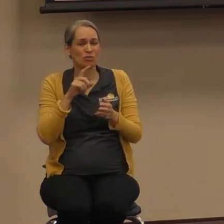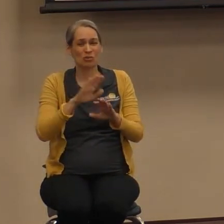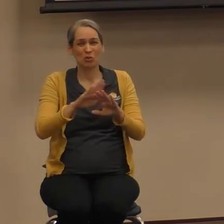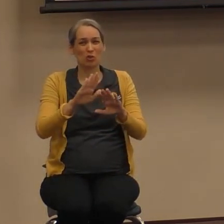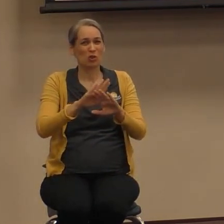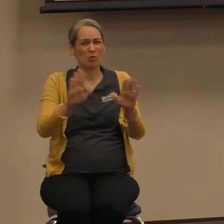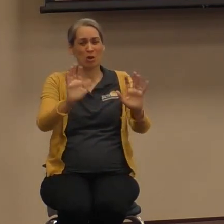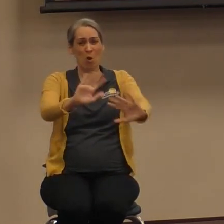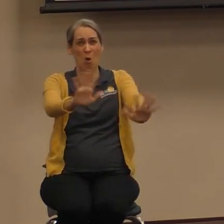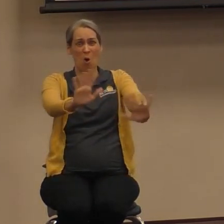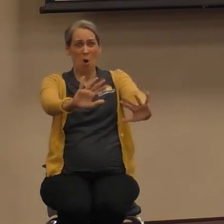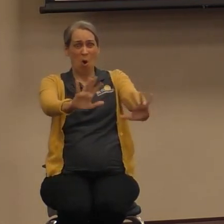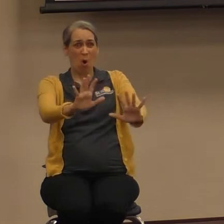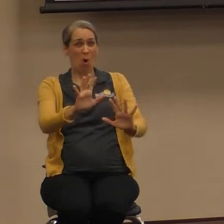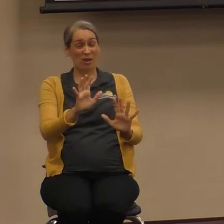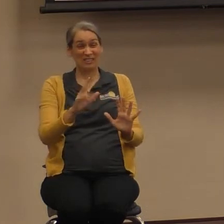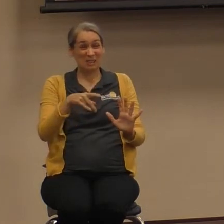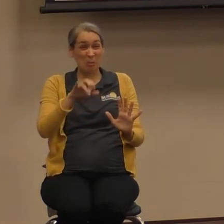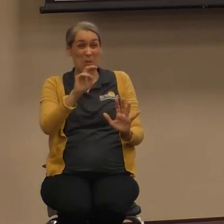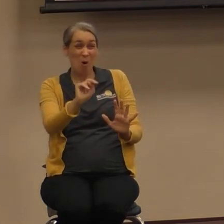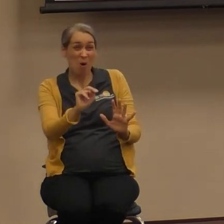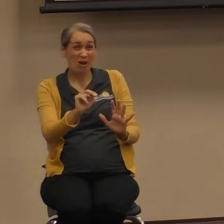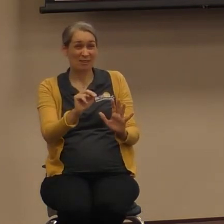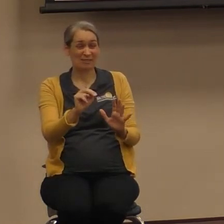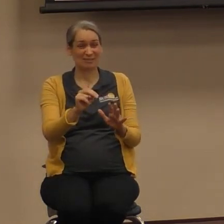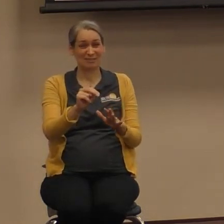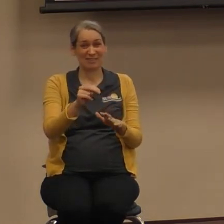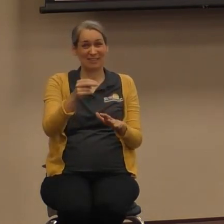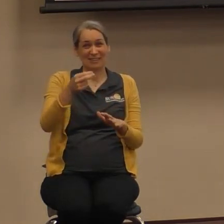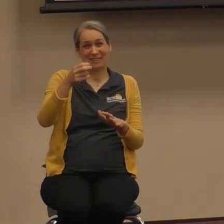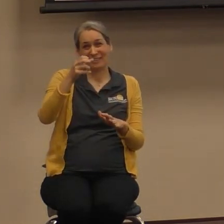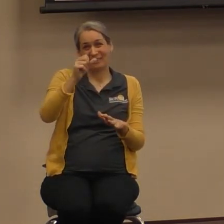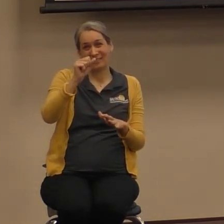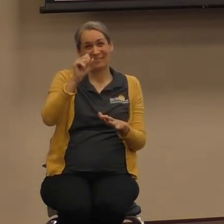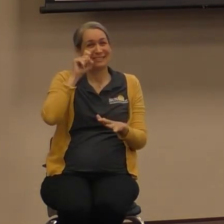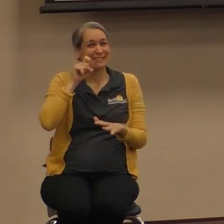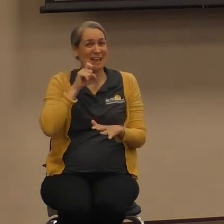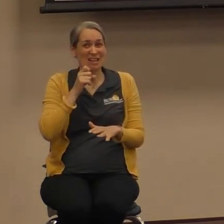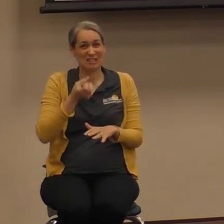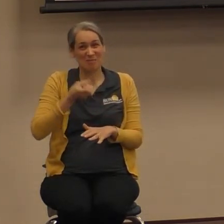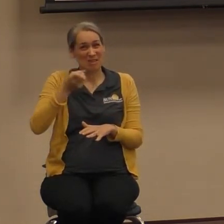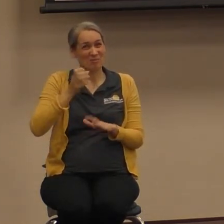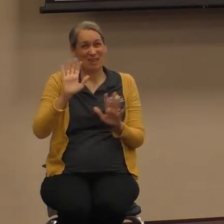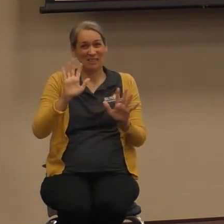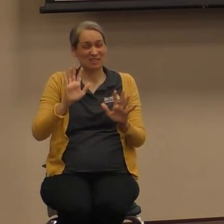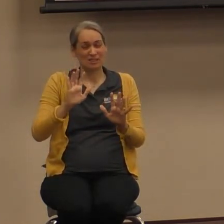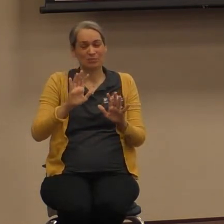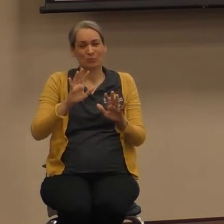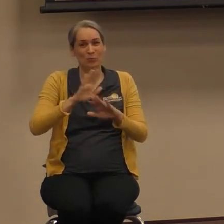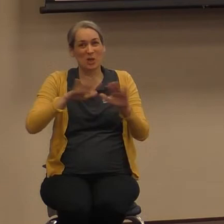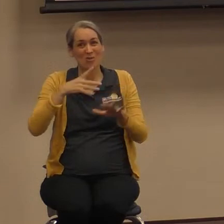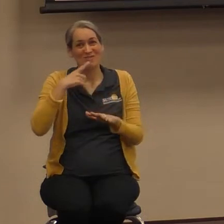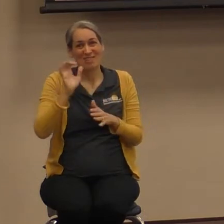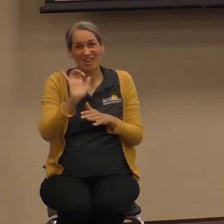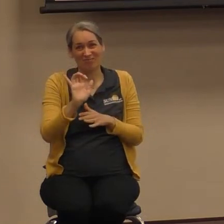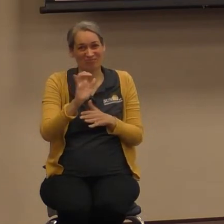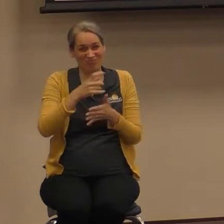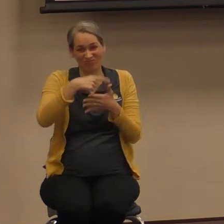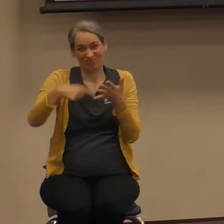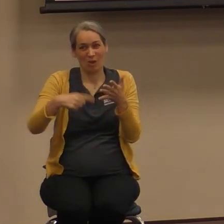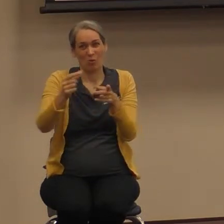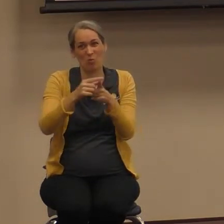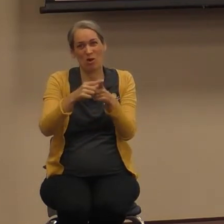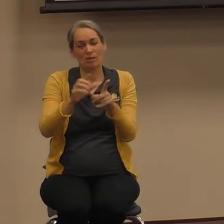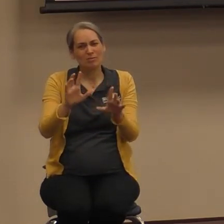sex, masturbation. We don't want to discuss those things. Those are taboo. We don't say those words. Yes, we do. The world's saying them, and the